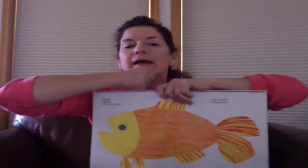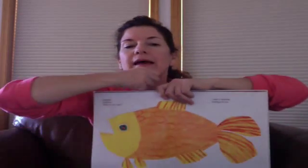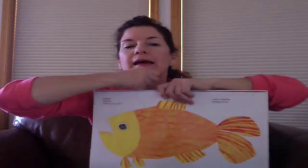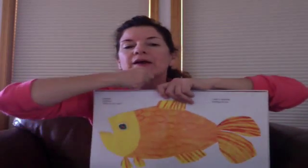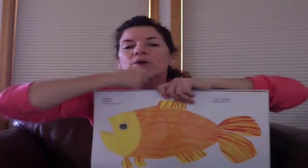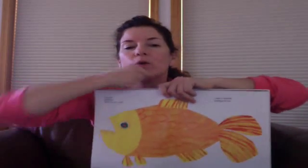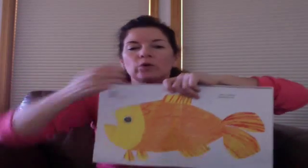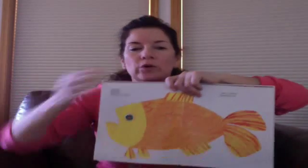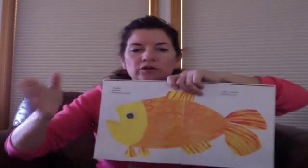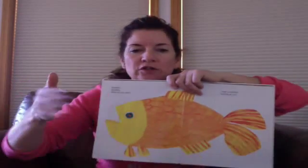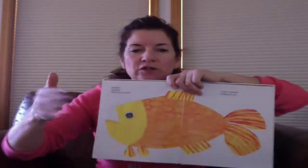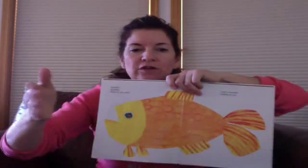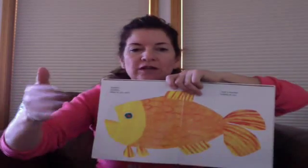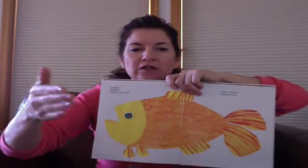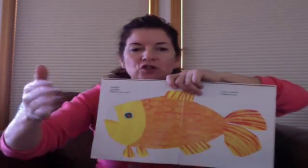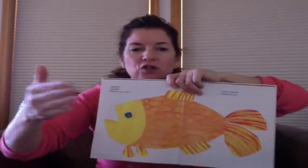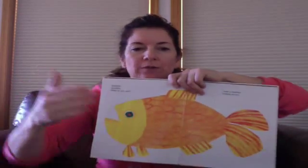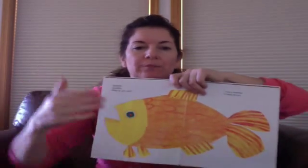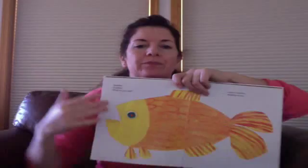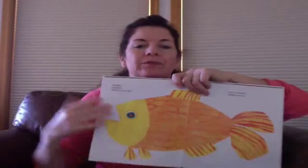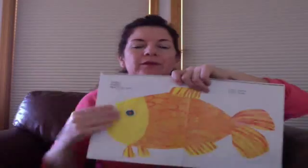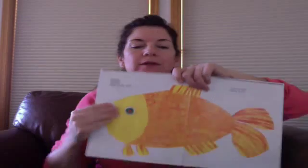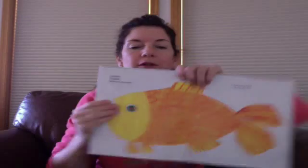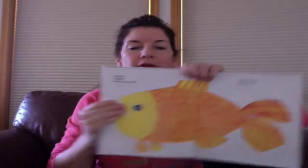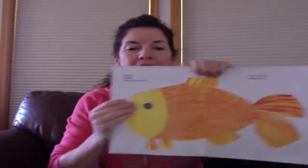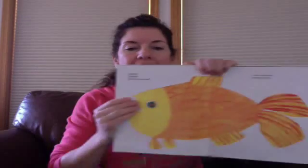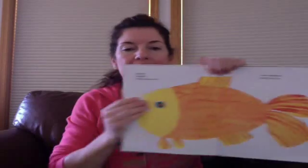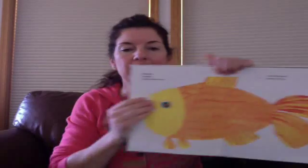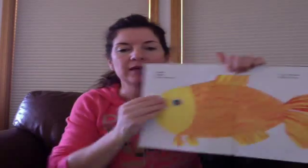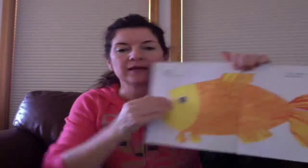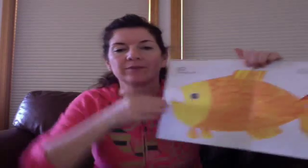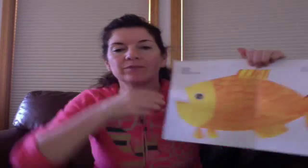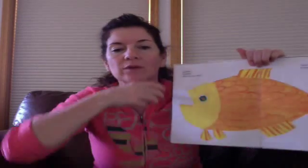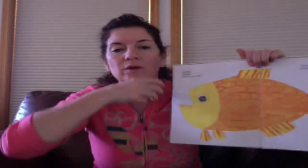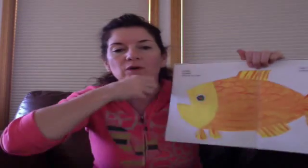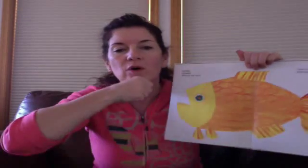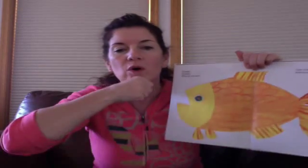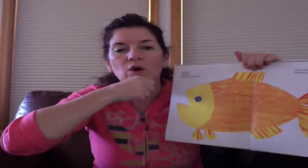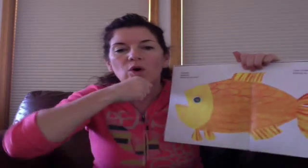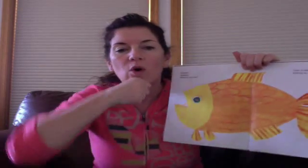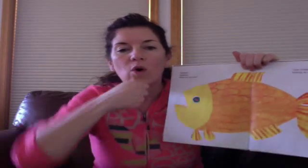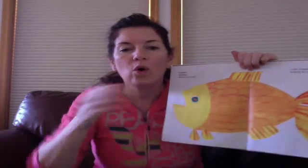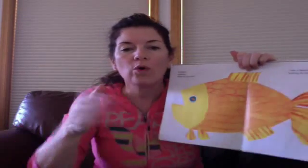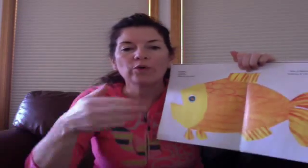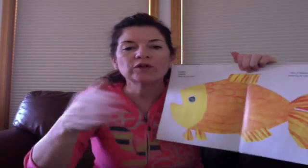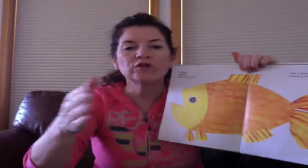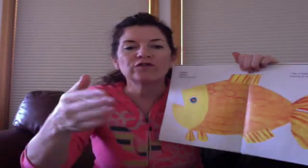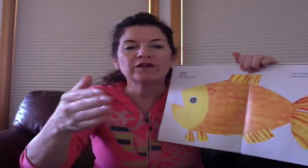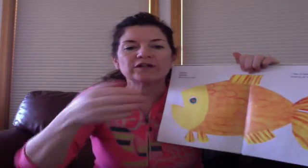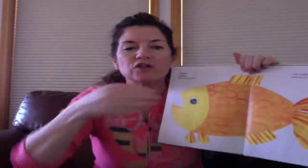an orange fish looking at me. Orange fish,